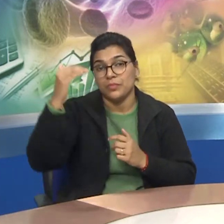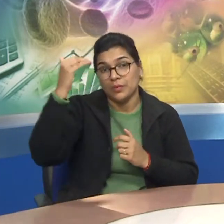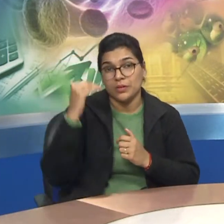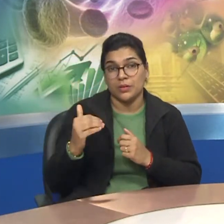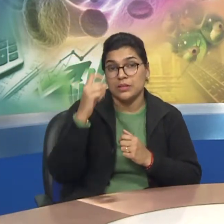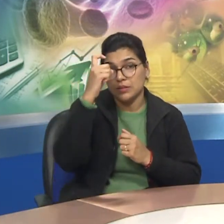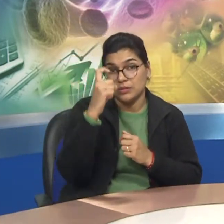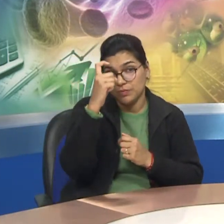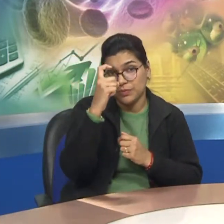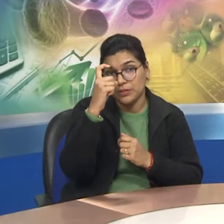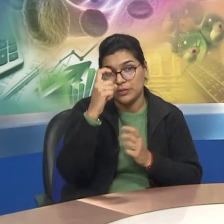point 7,